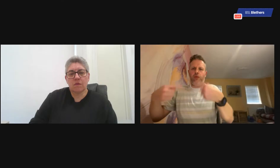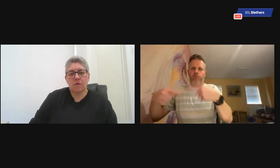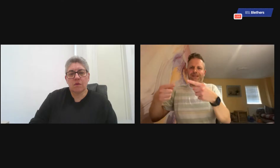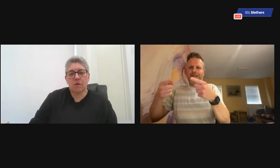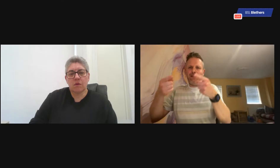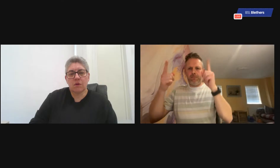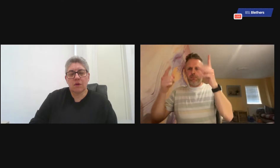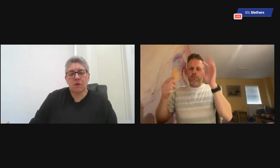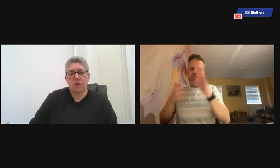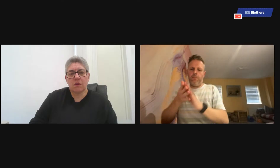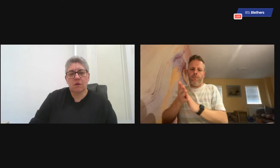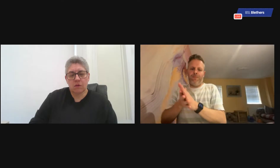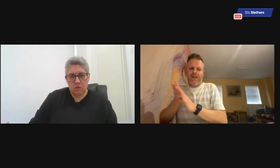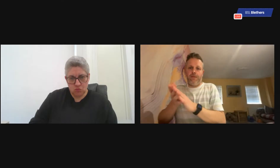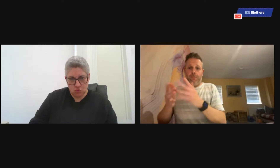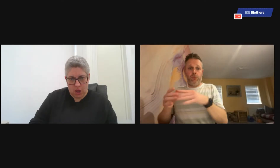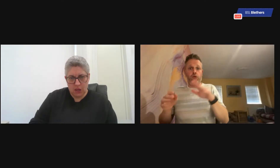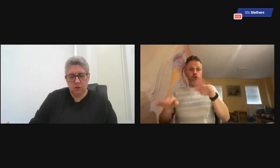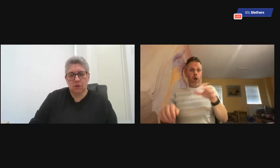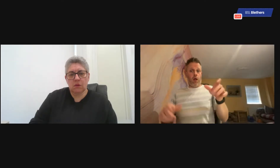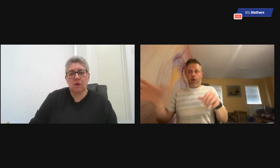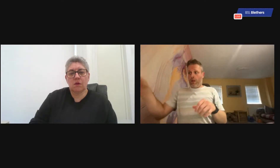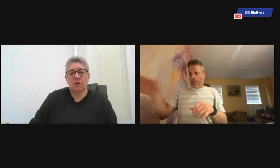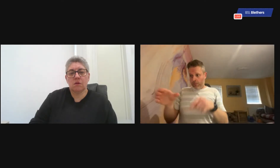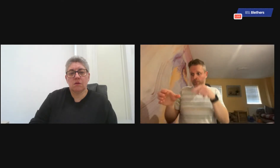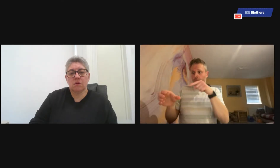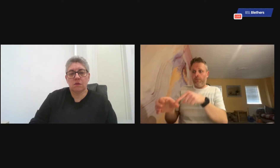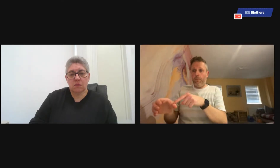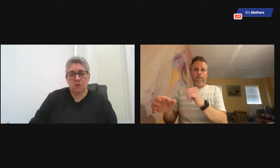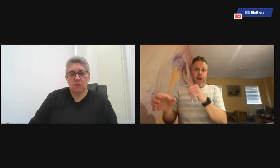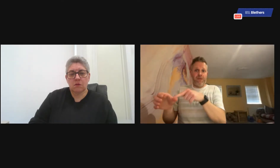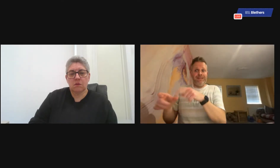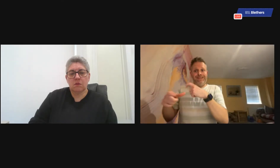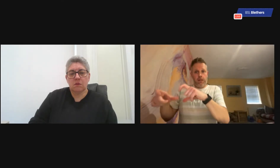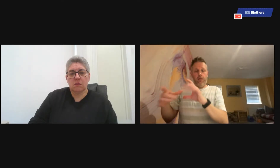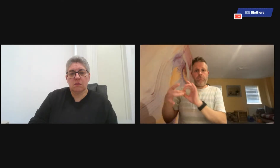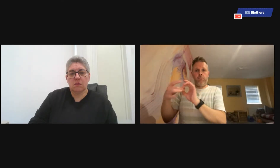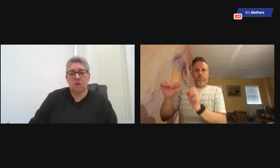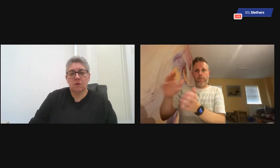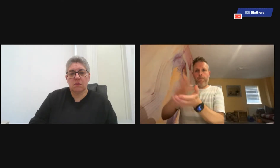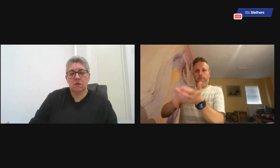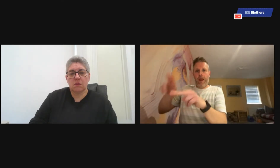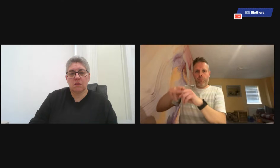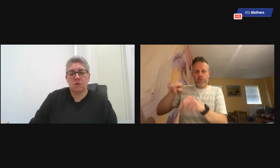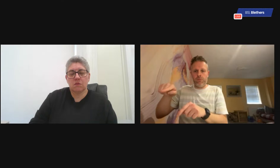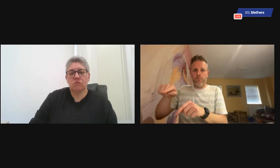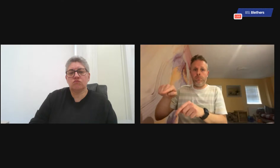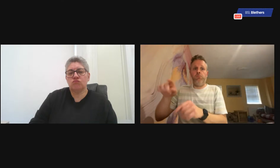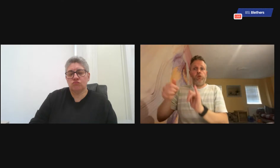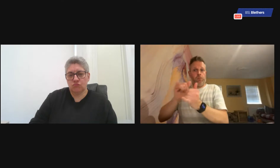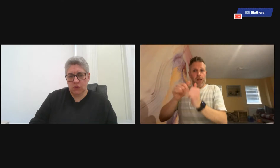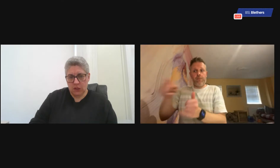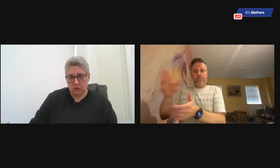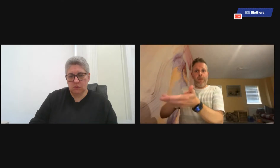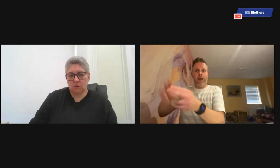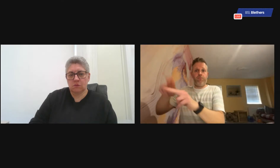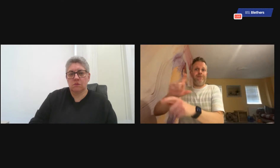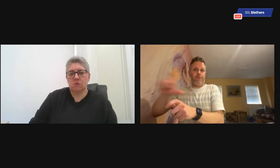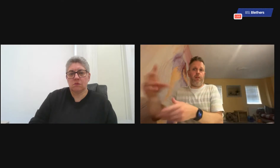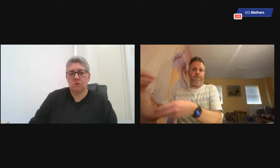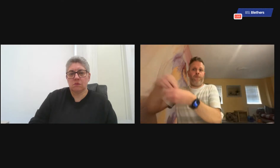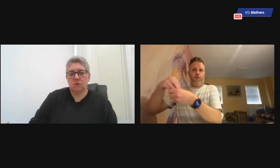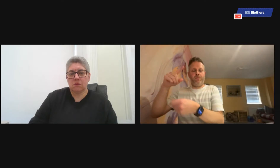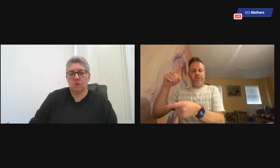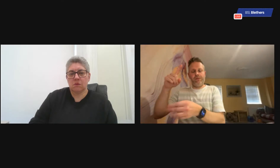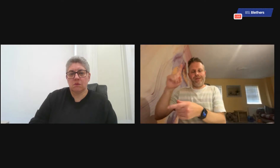child. You can have a delegation of authority for some children, but it Right. might be that a child